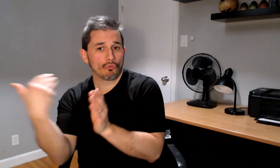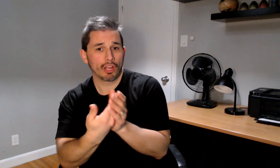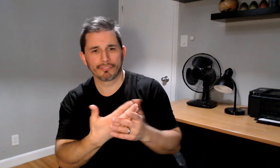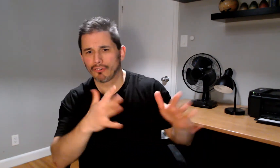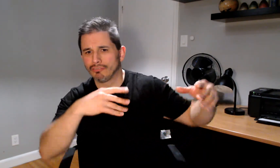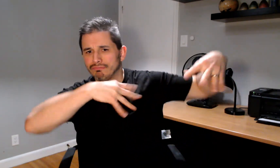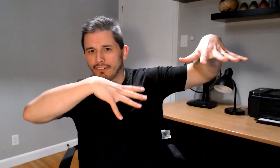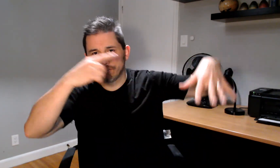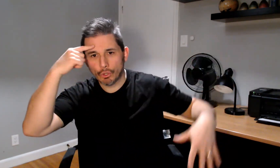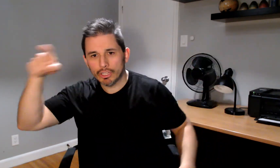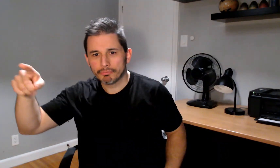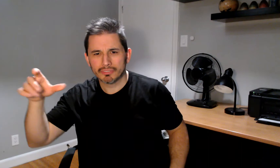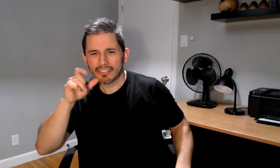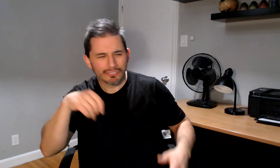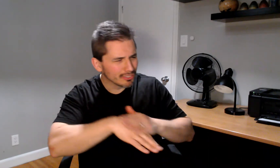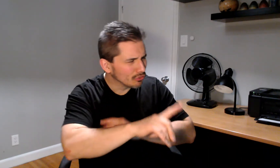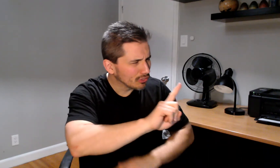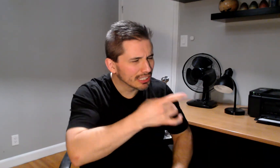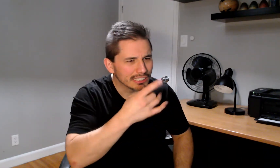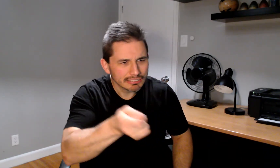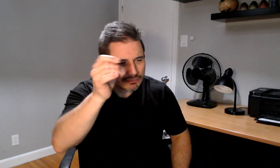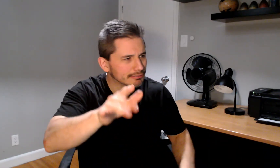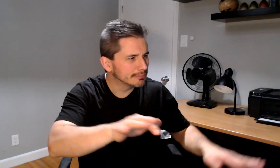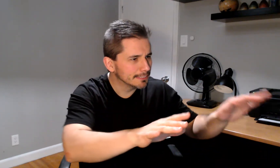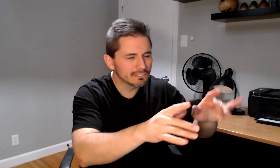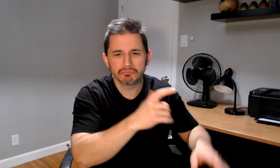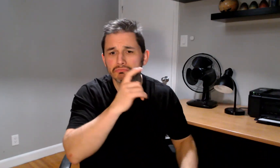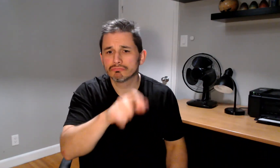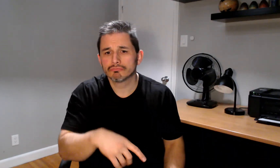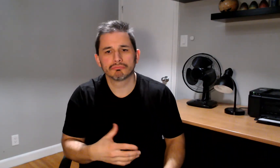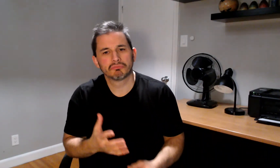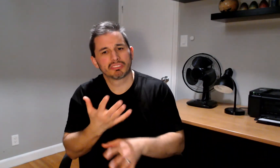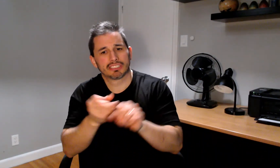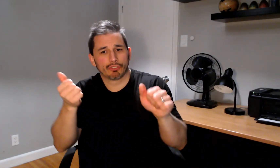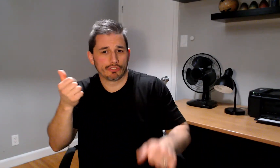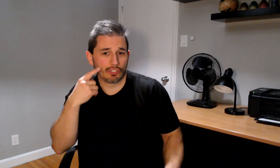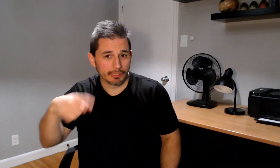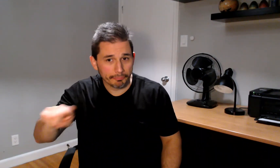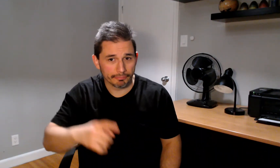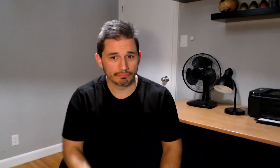that if you've already escaped, the lights could turn on for the firemen who come to check on your house.